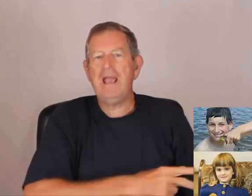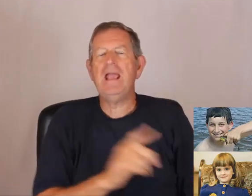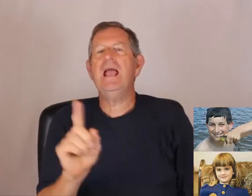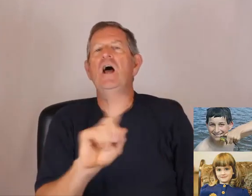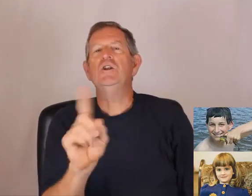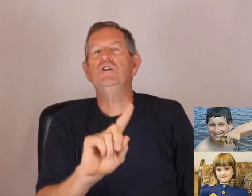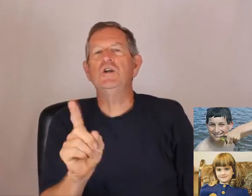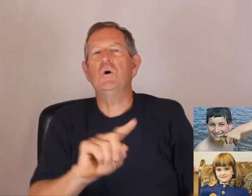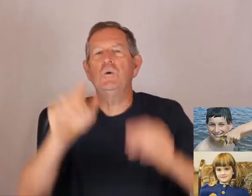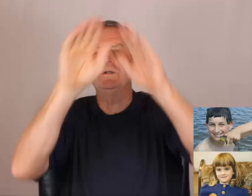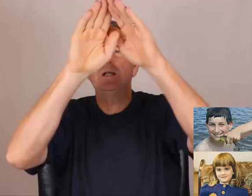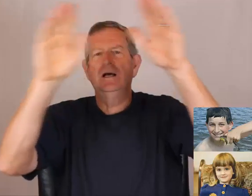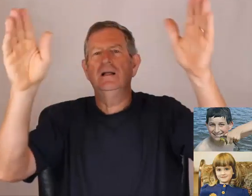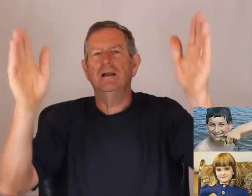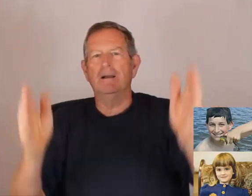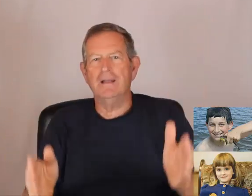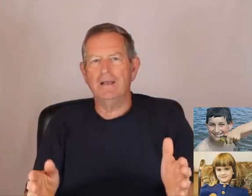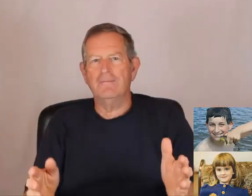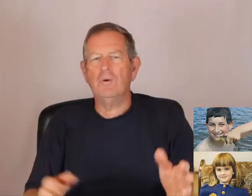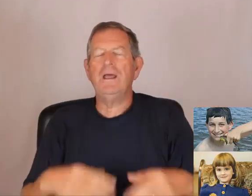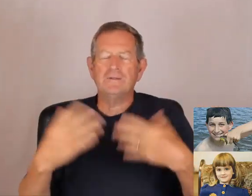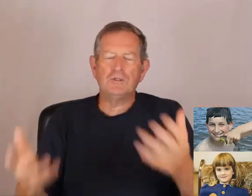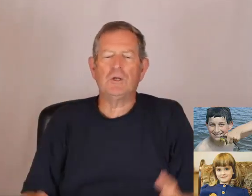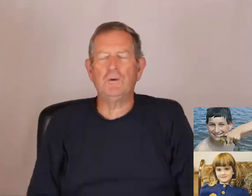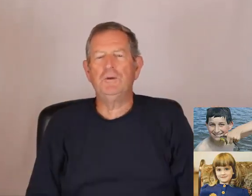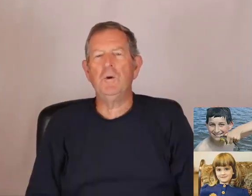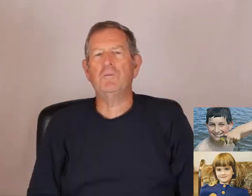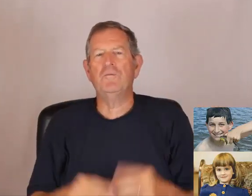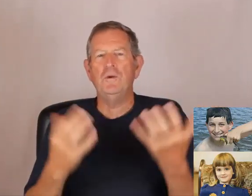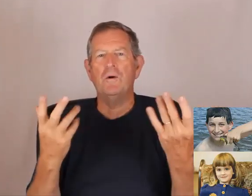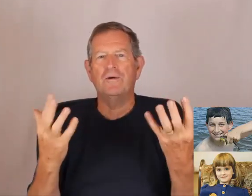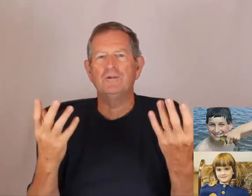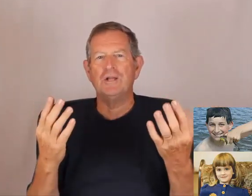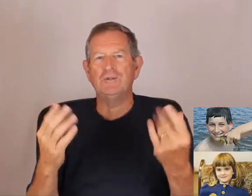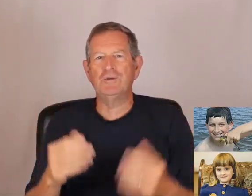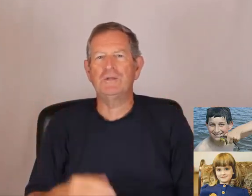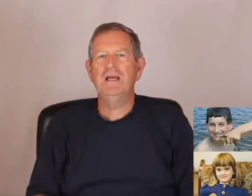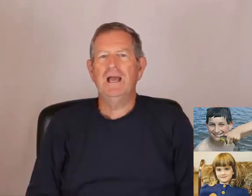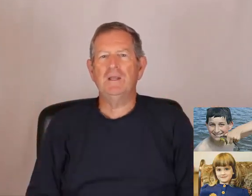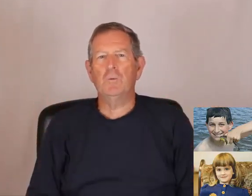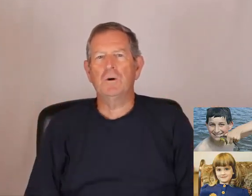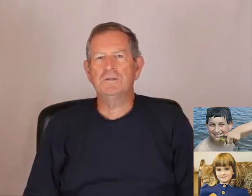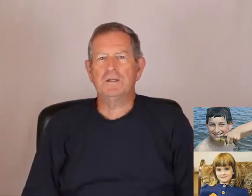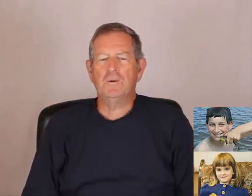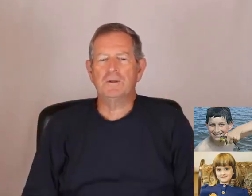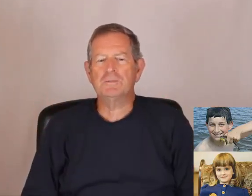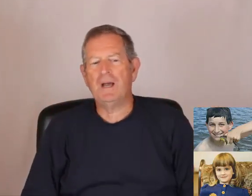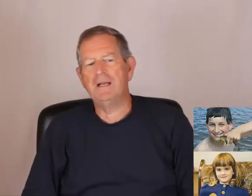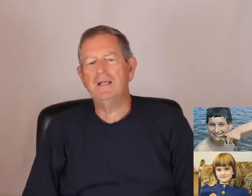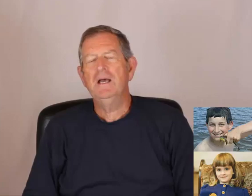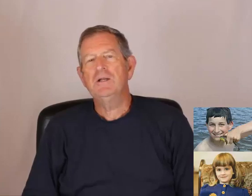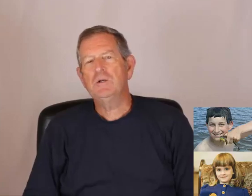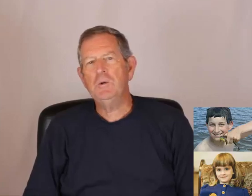They don't live. Okay, that's just a good quick review of our gestures and the words that correspond to